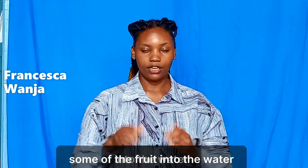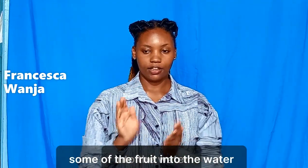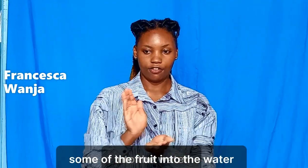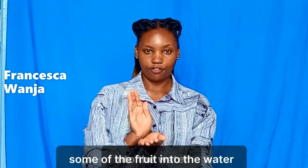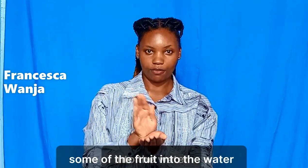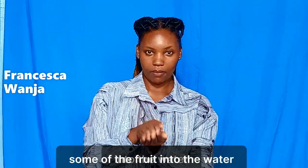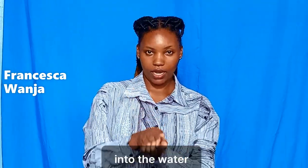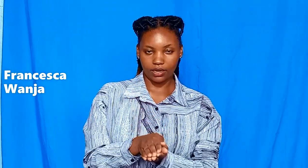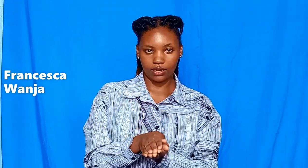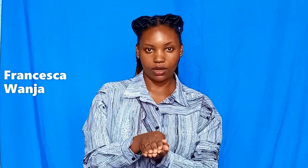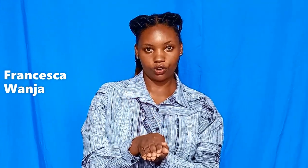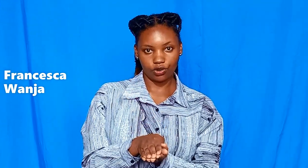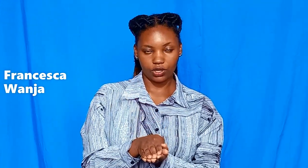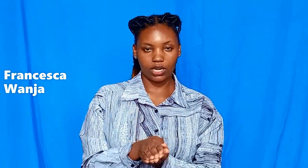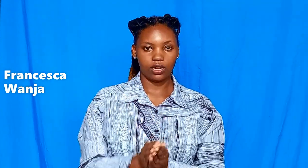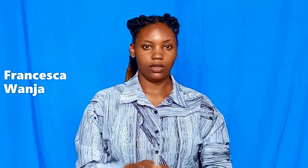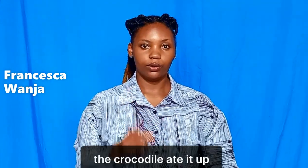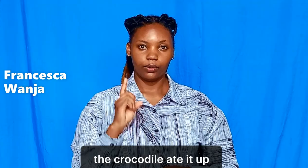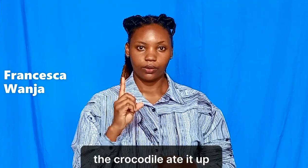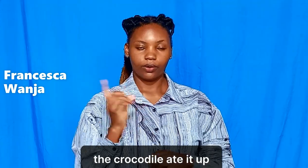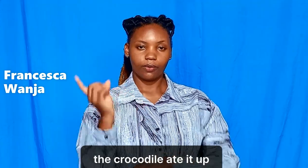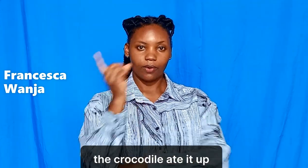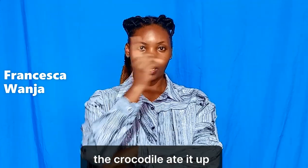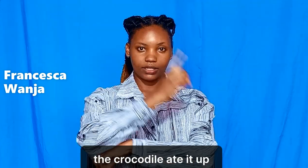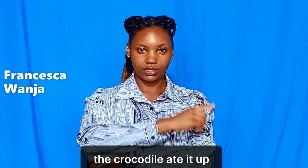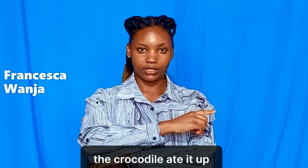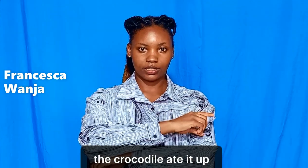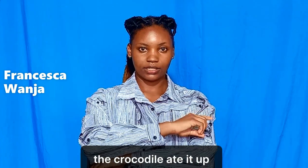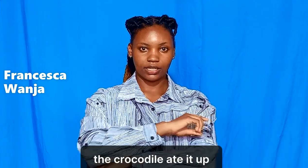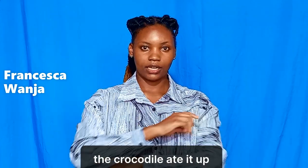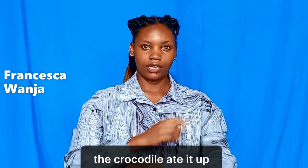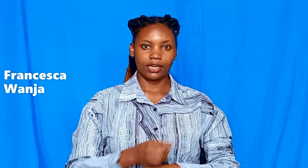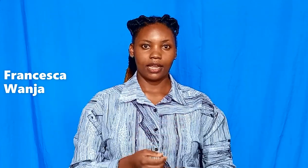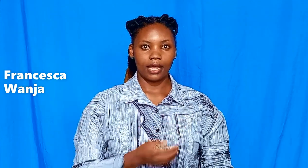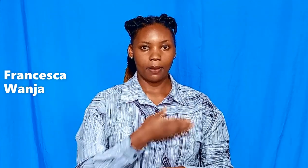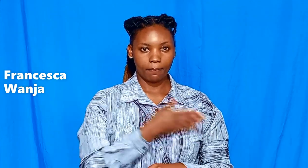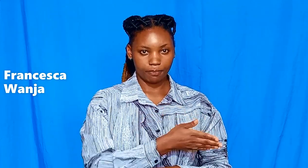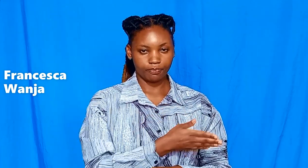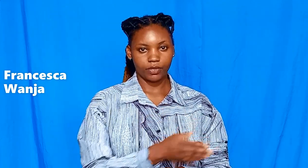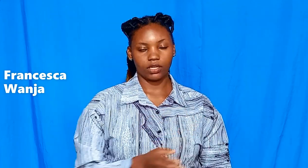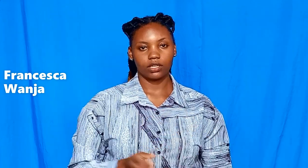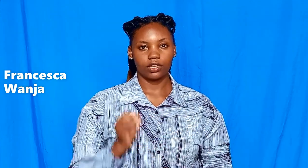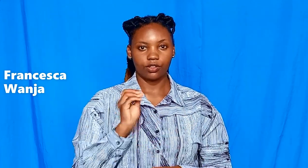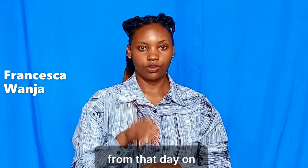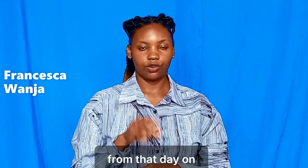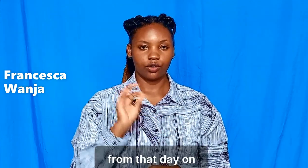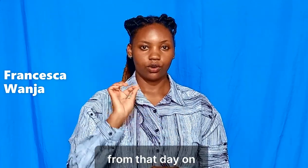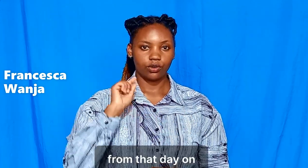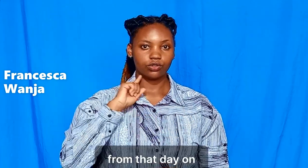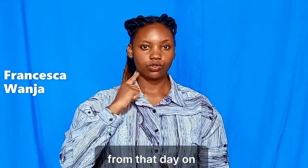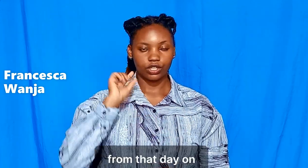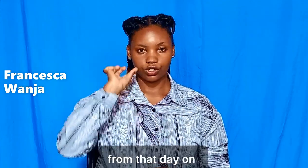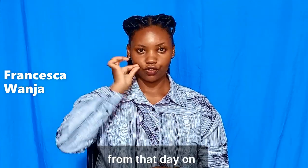water. The crocodile ate it up. From that day on,